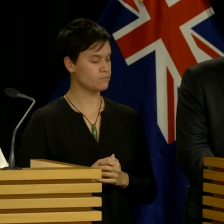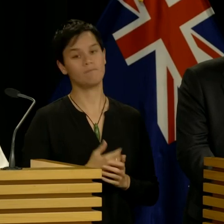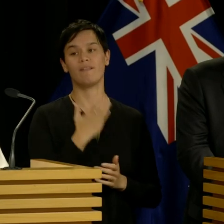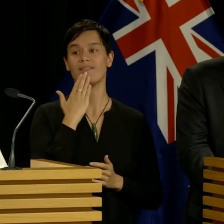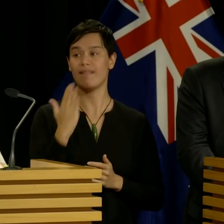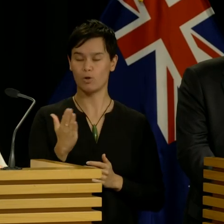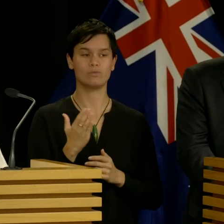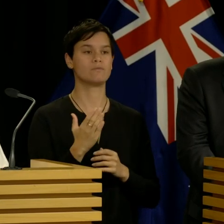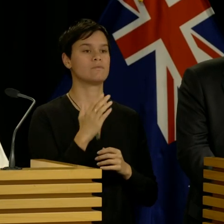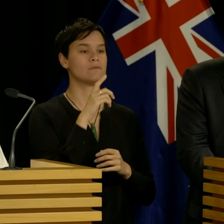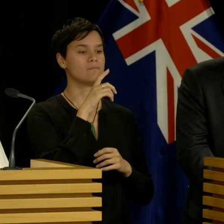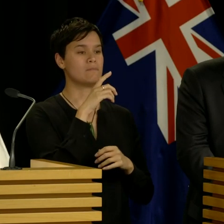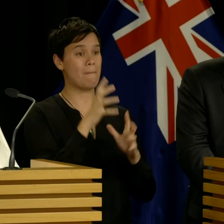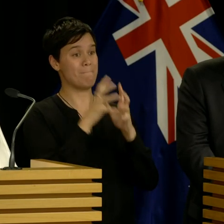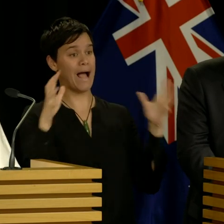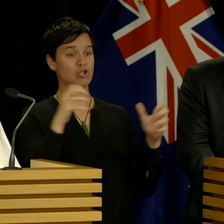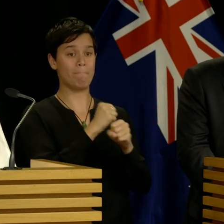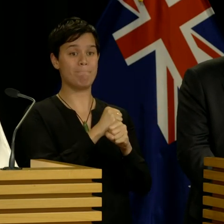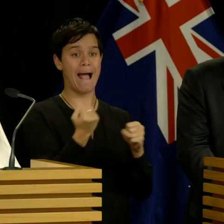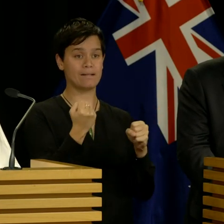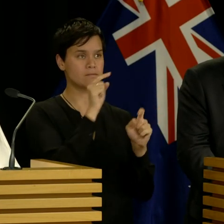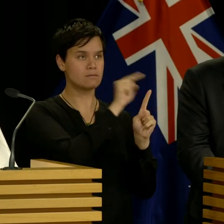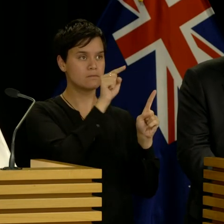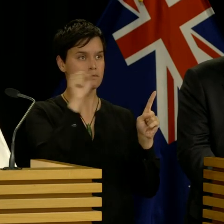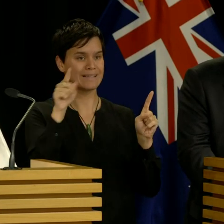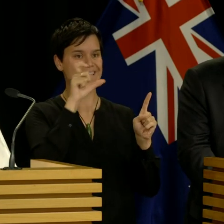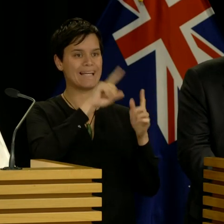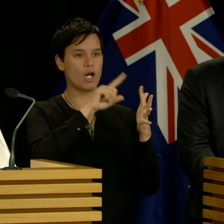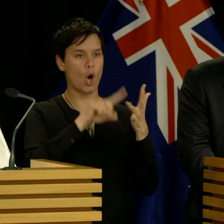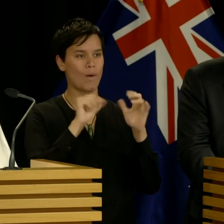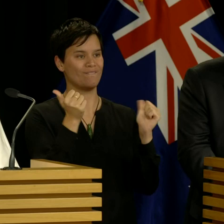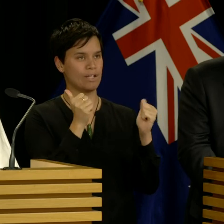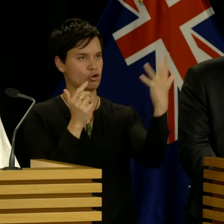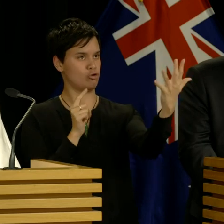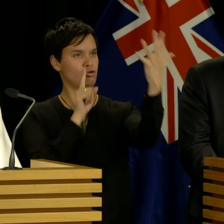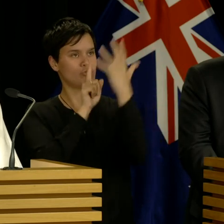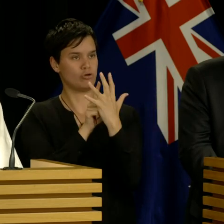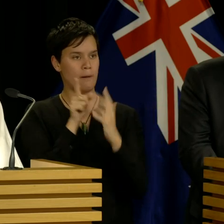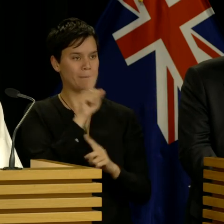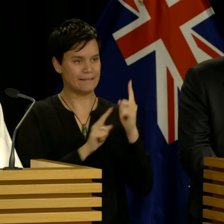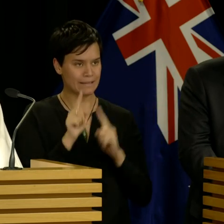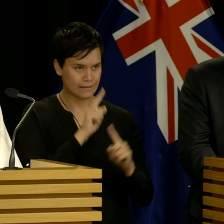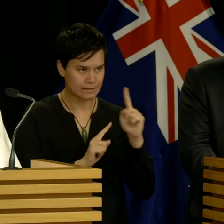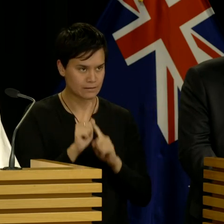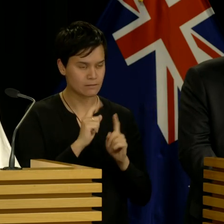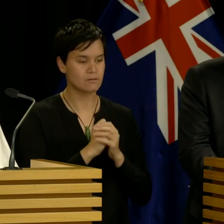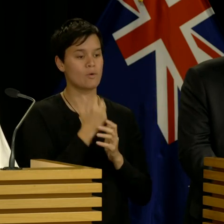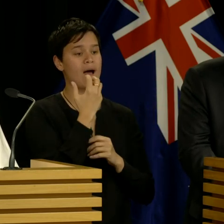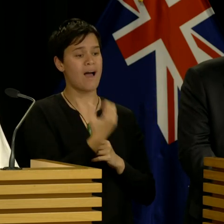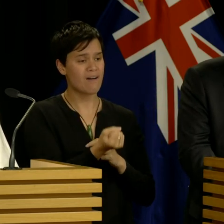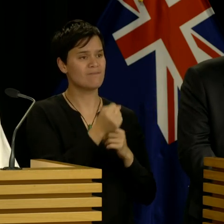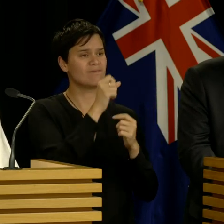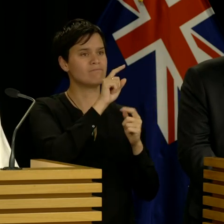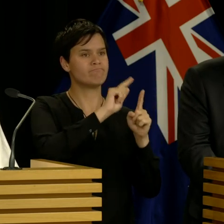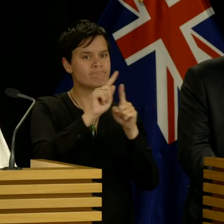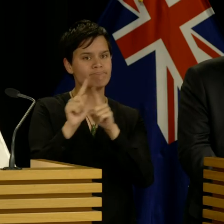the CEOs of New Zealand's major banks. The meeting was part of the government's comprehensive engagement with business, industry groups and